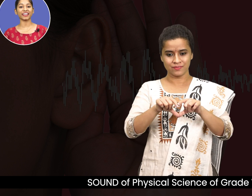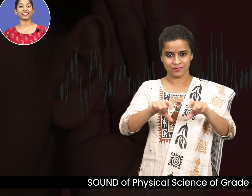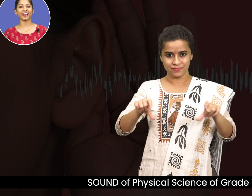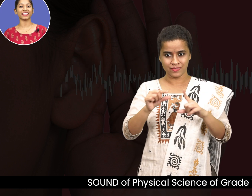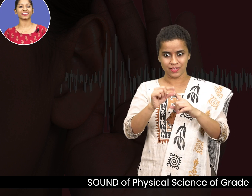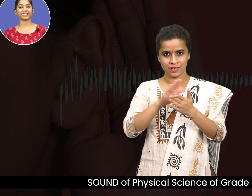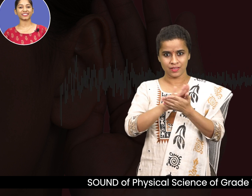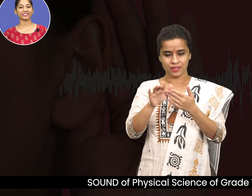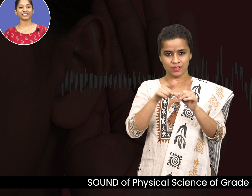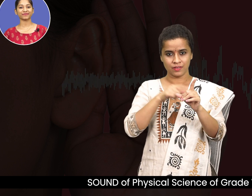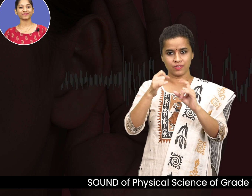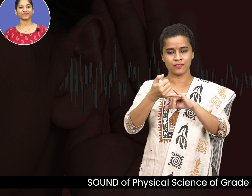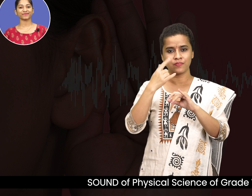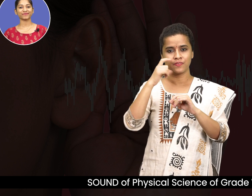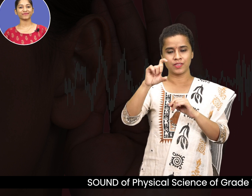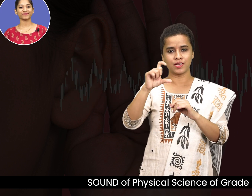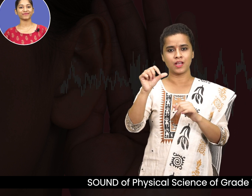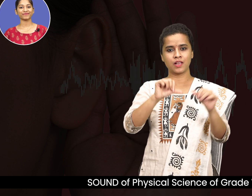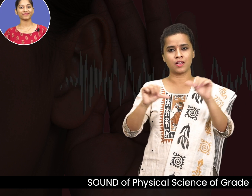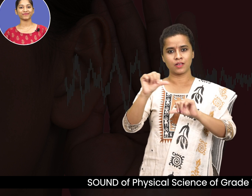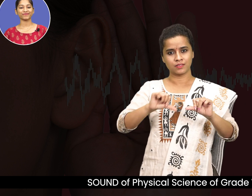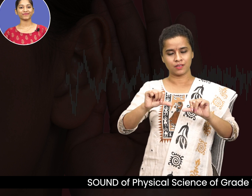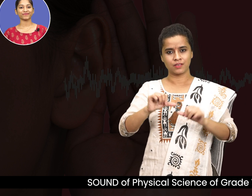of Grade 8.